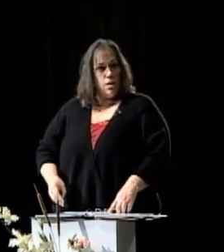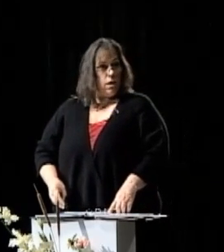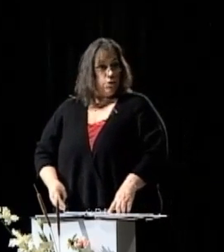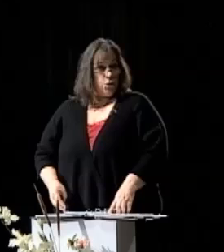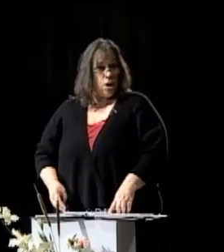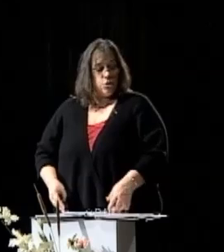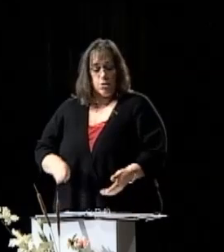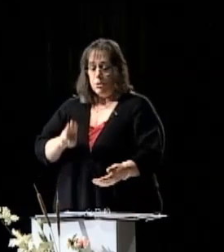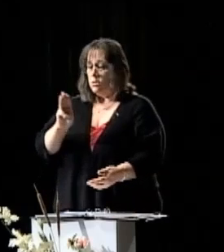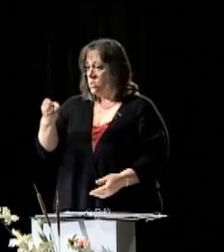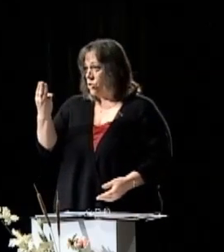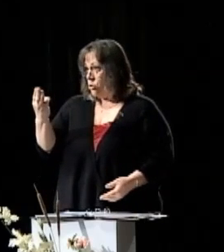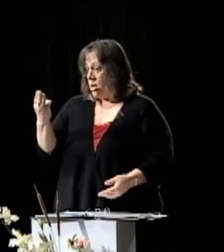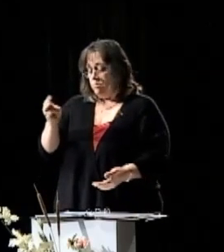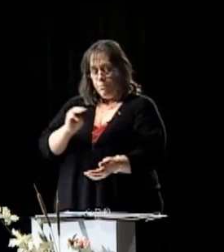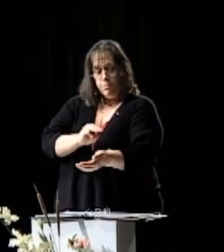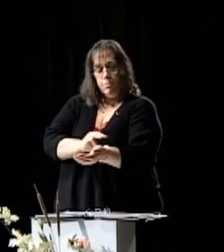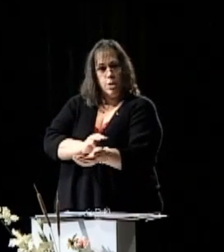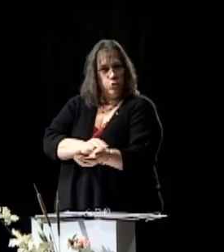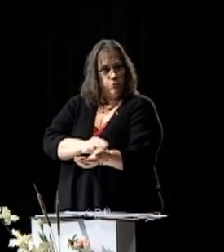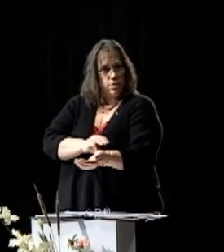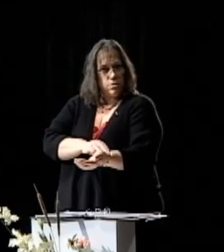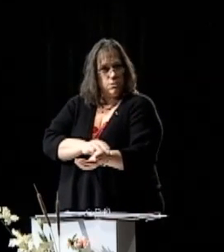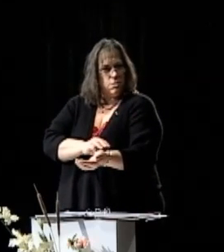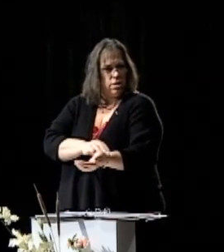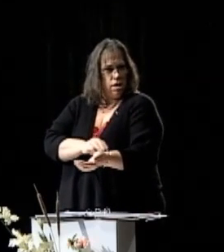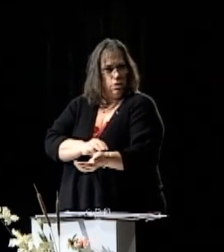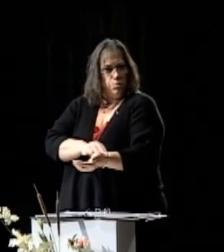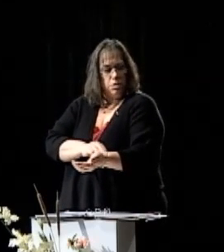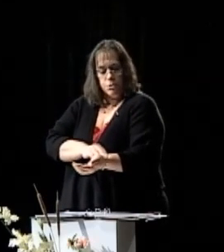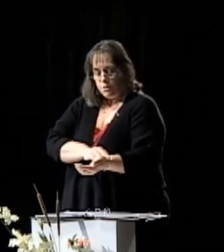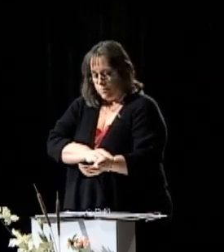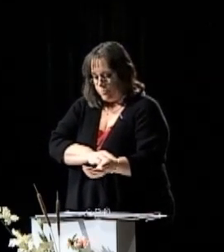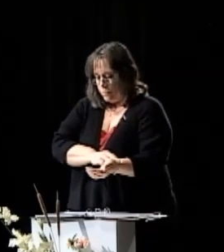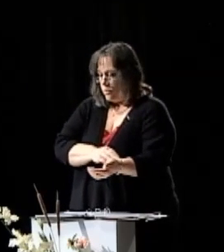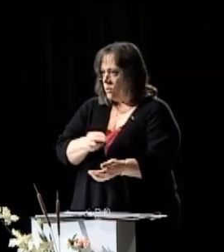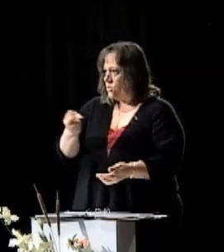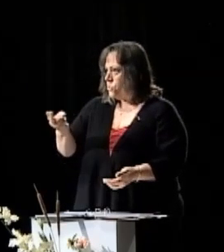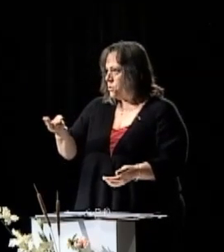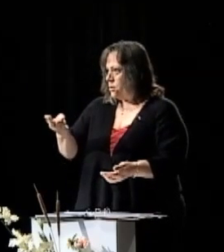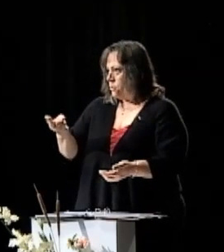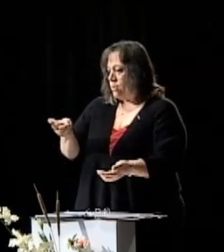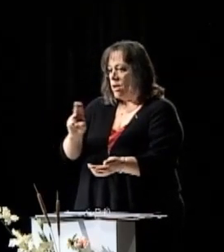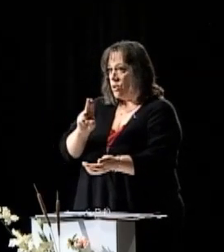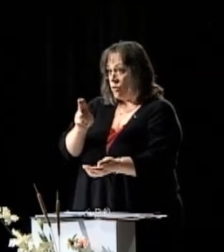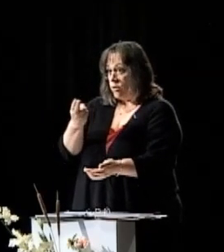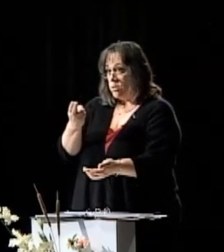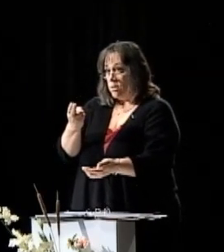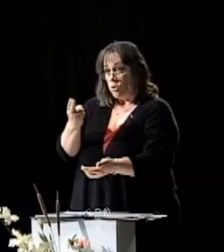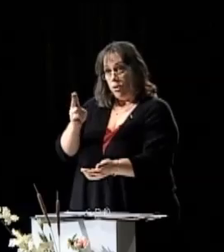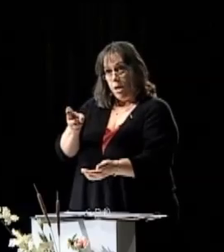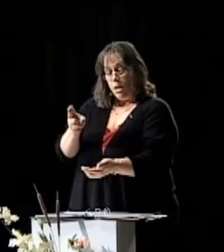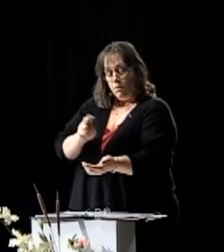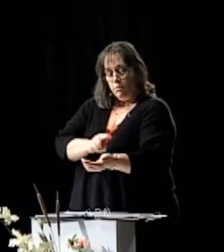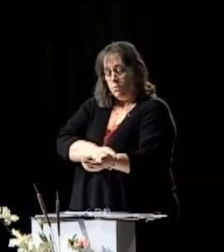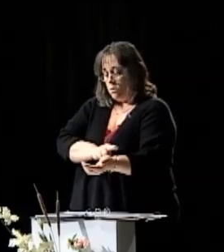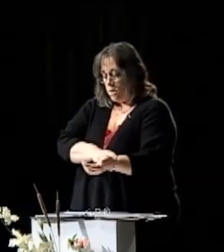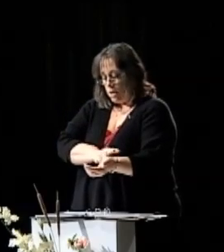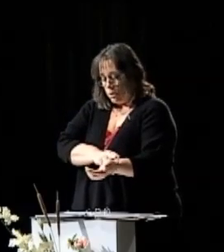A doctor is your M, but on your wrist, like taking your pulse. So there, a nurse is your N, taking your